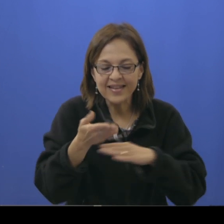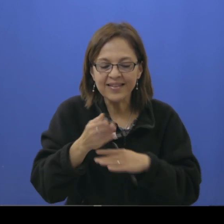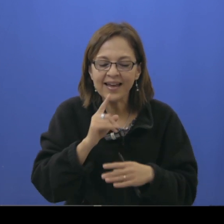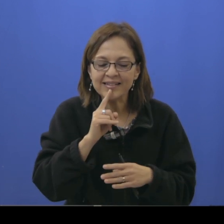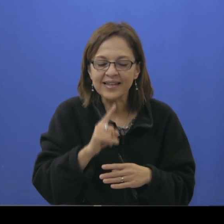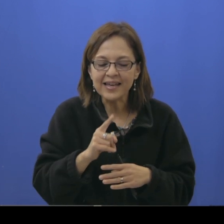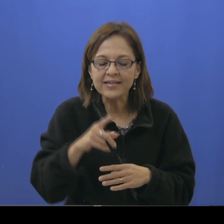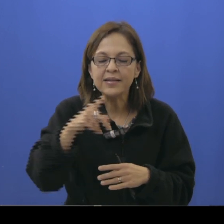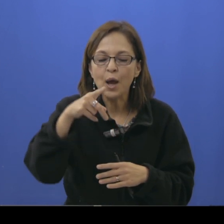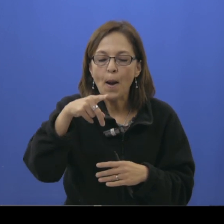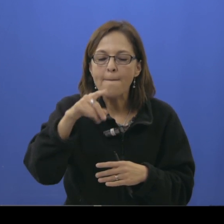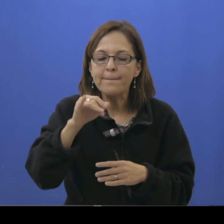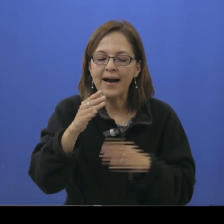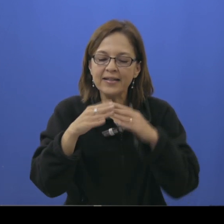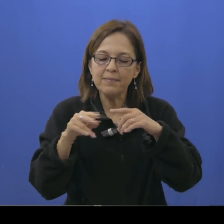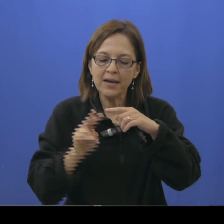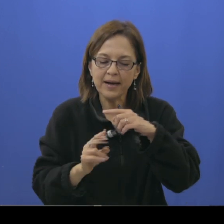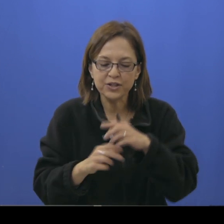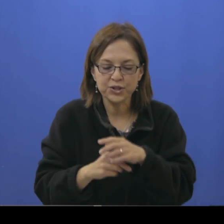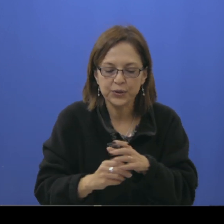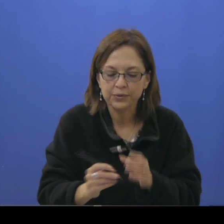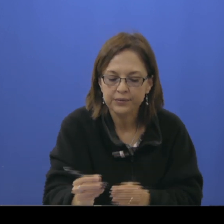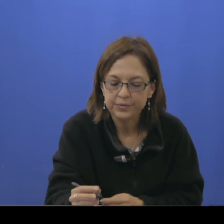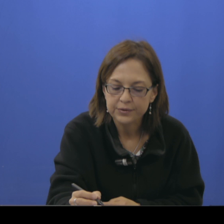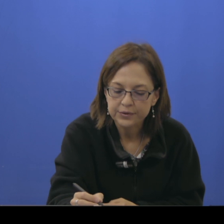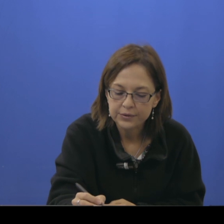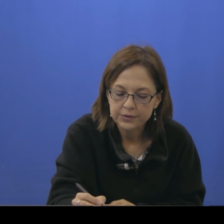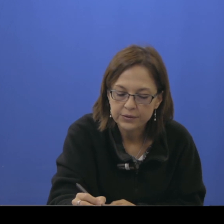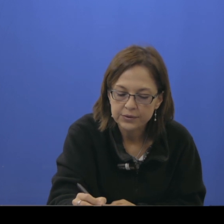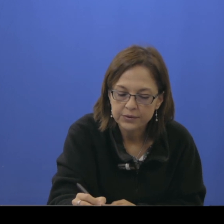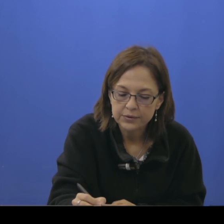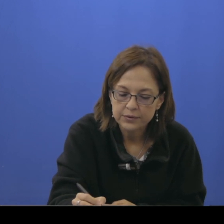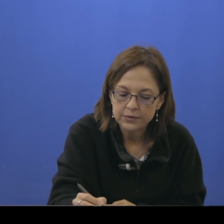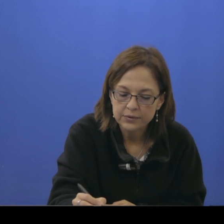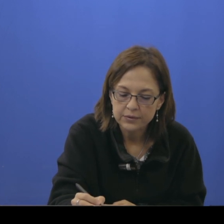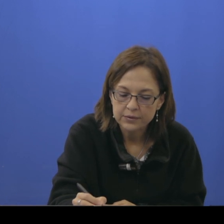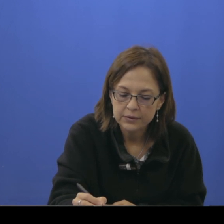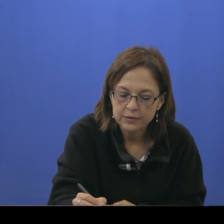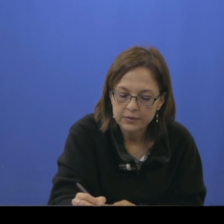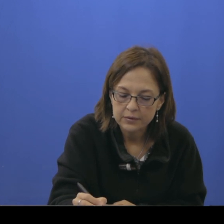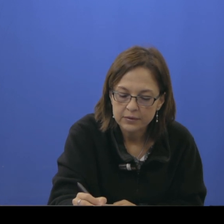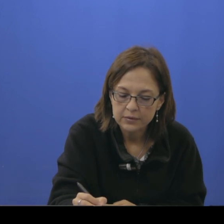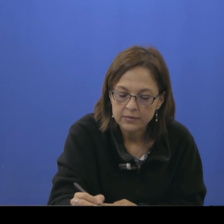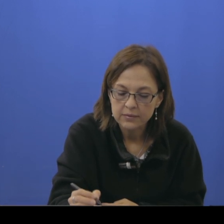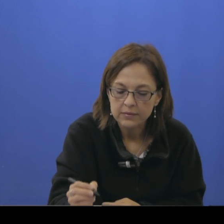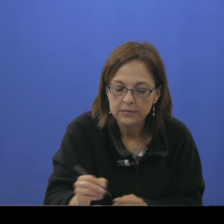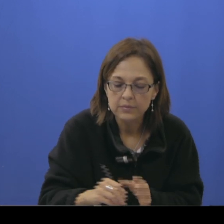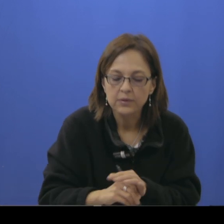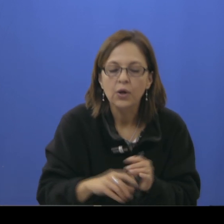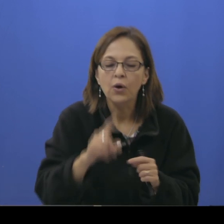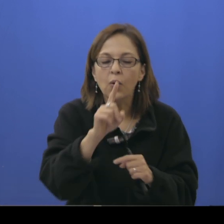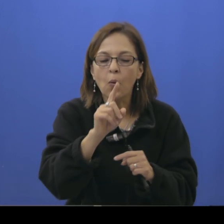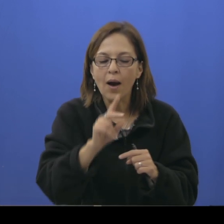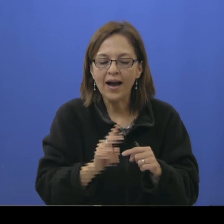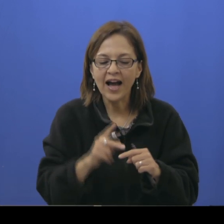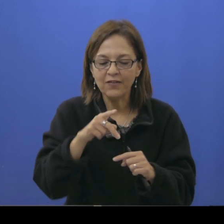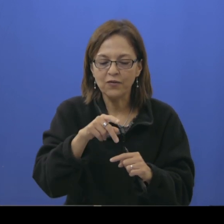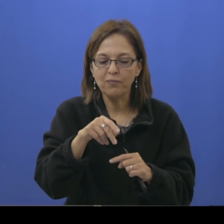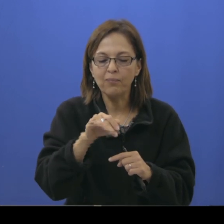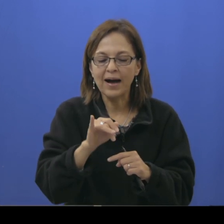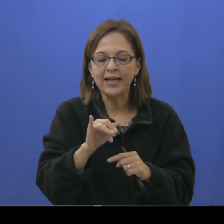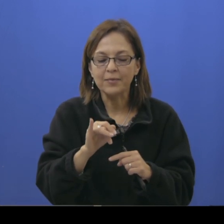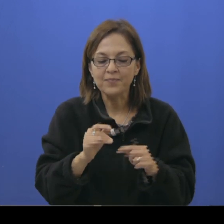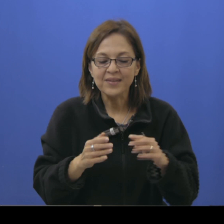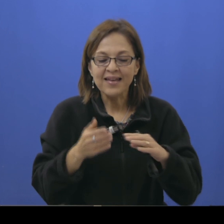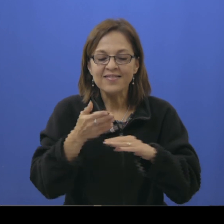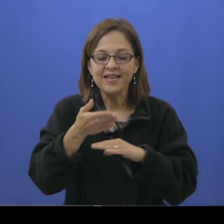And the next is pi divided by 2. 1/2 of